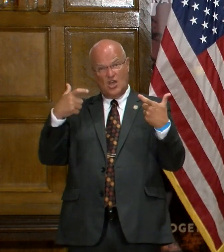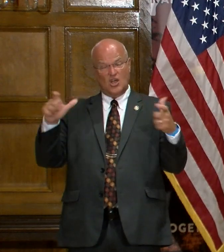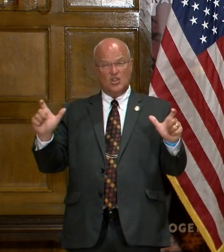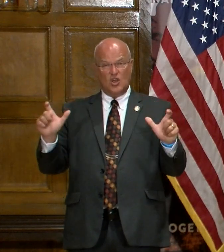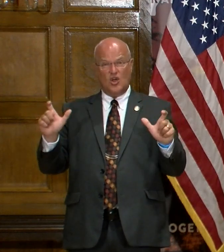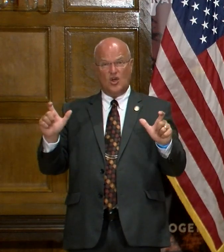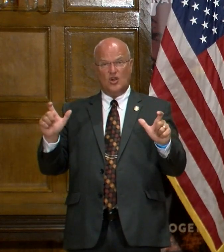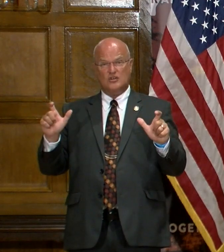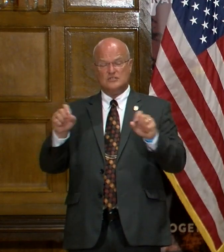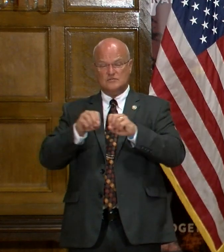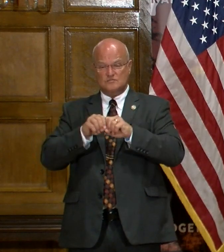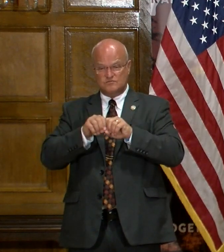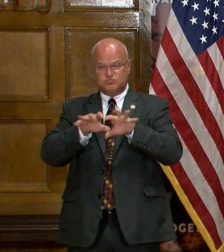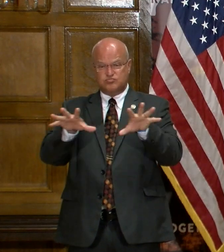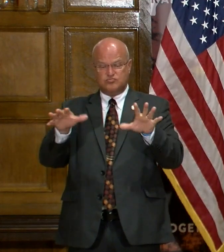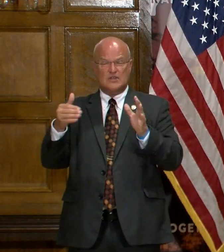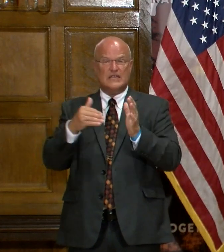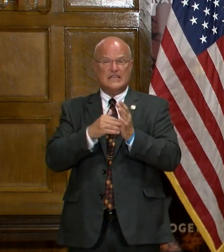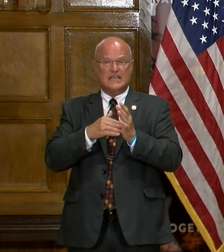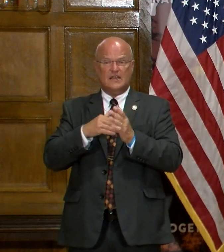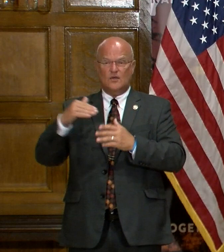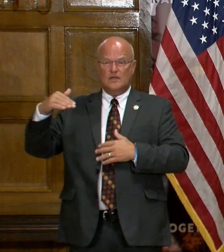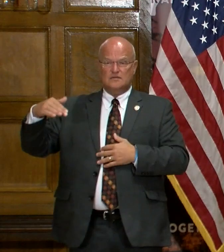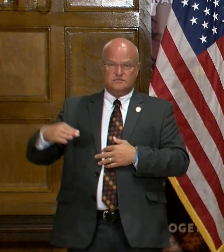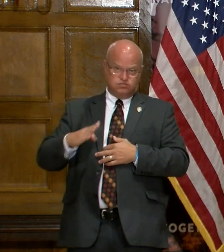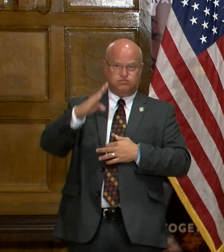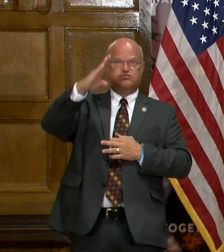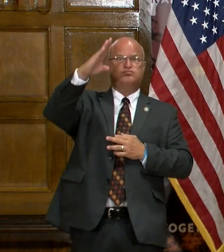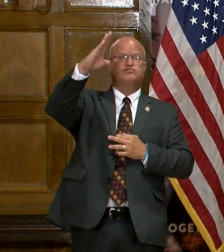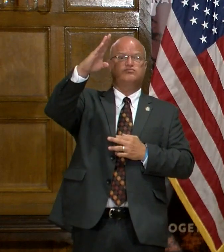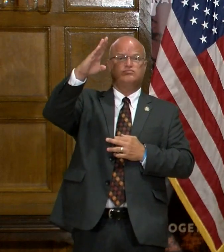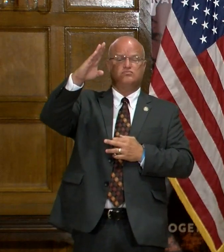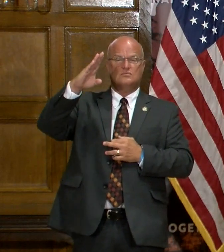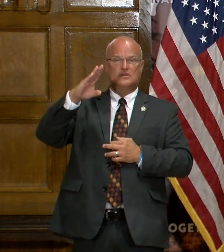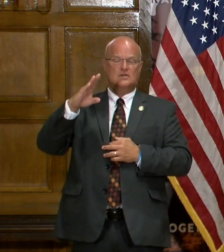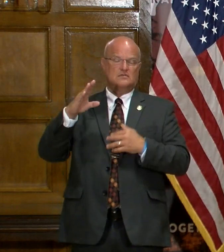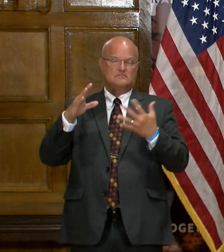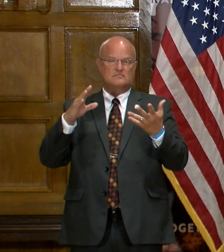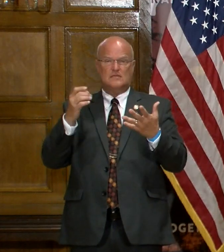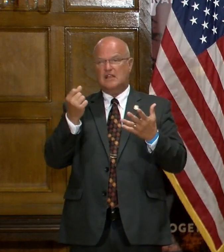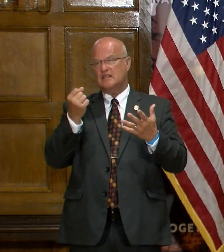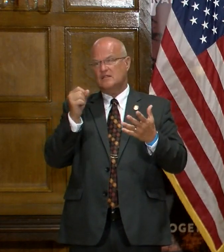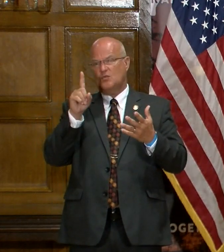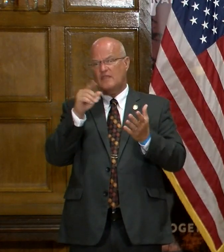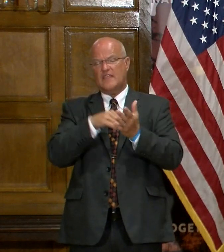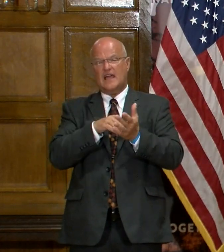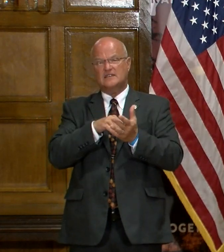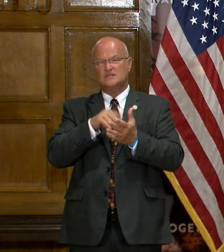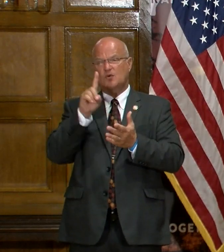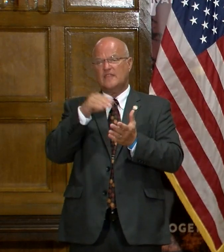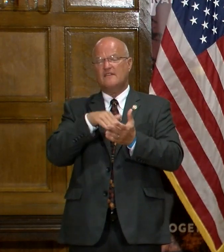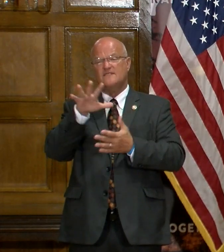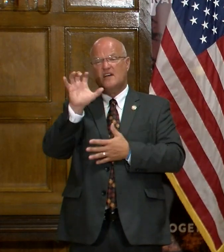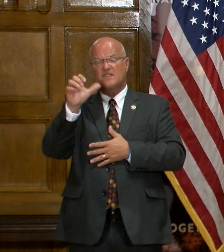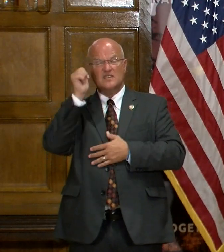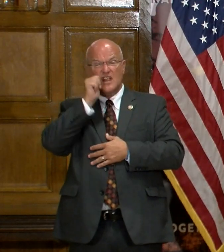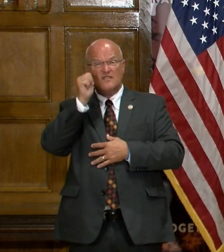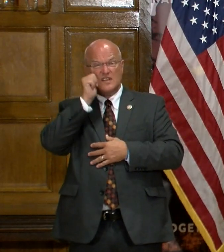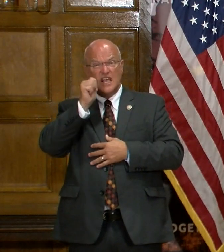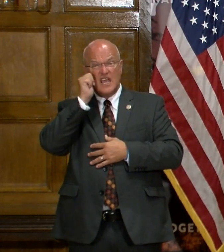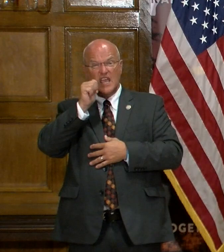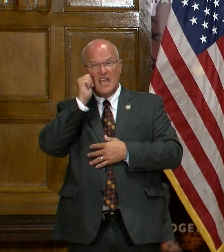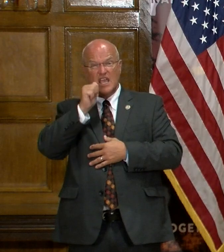large breakout again, if we go up over up to 1,100 to 1,500 cases a